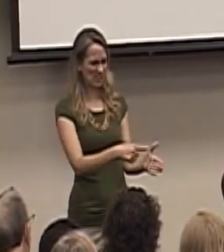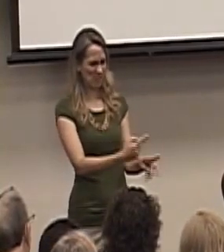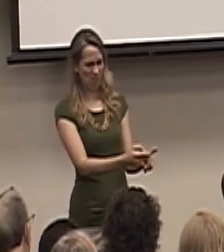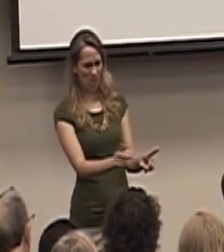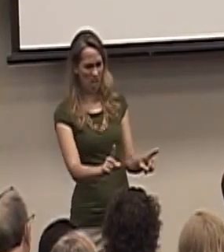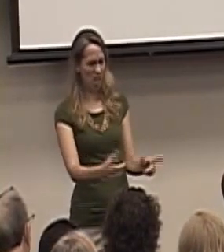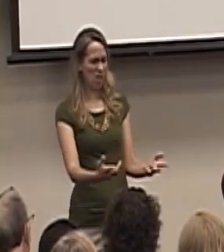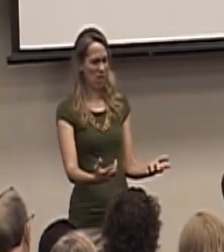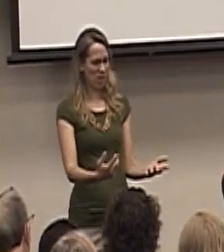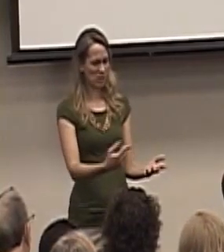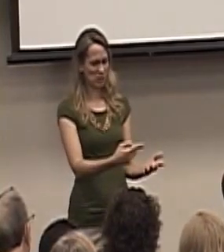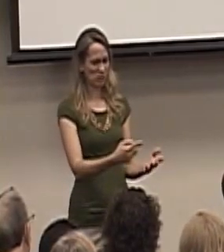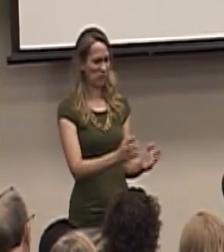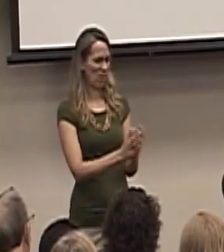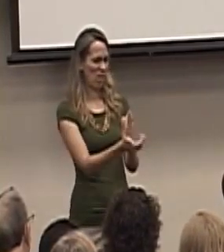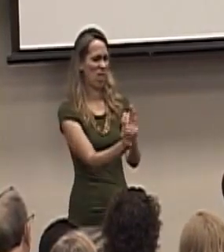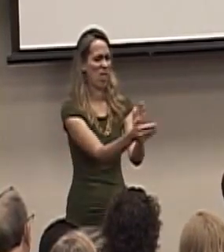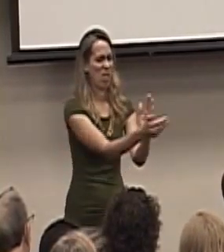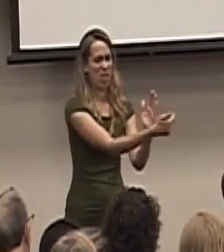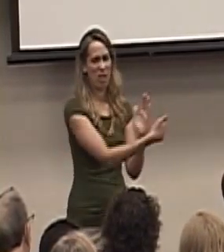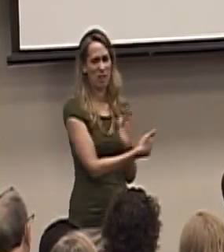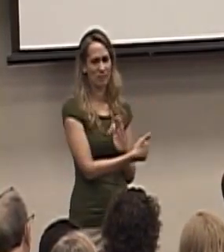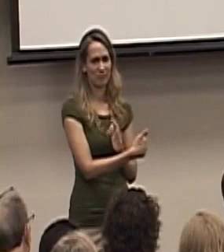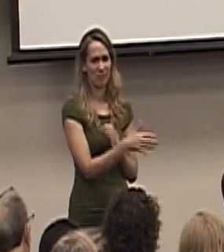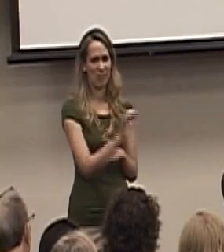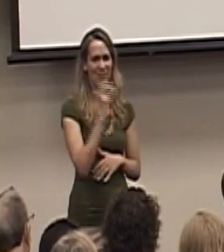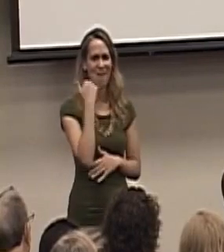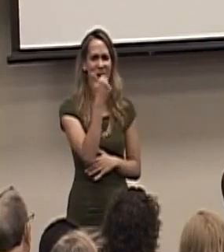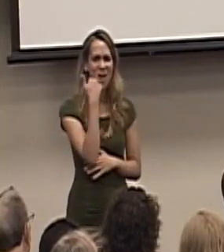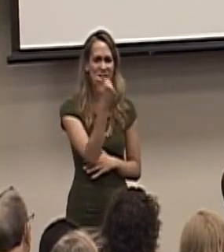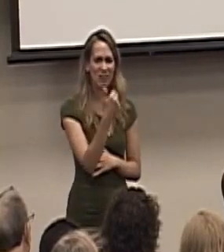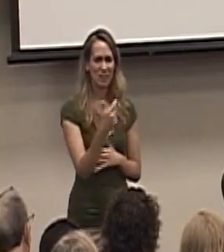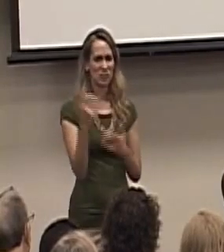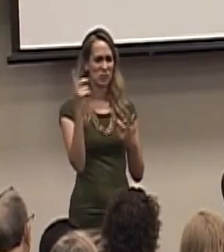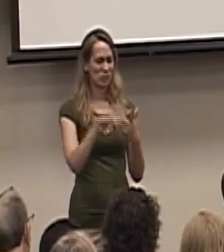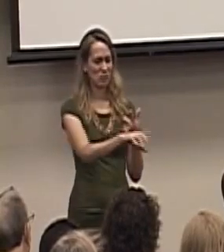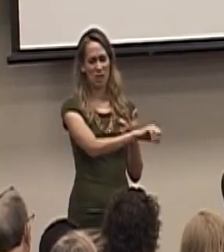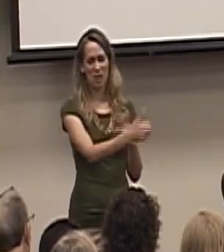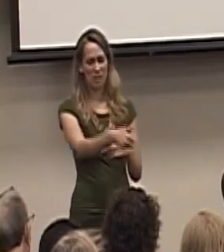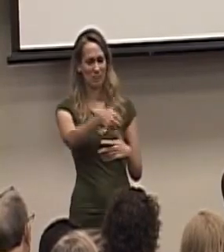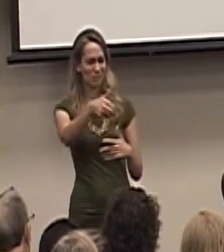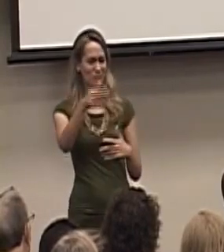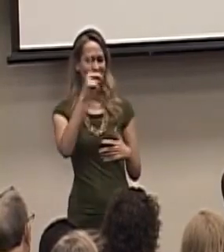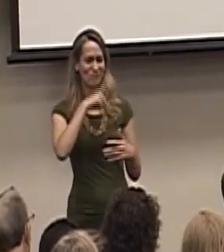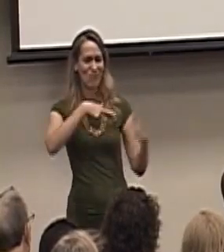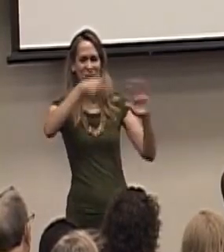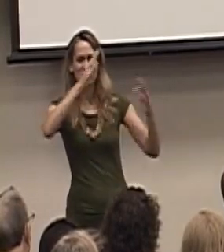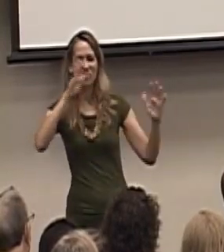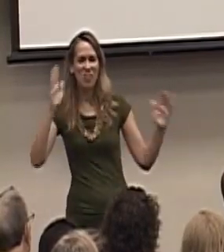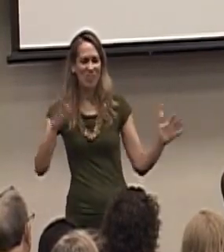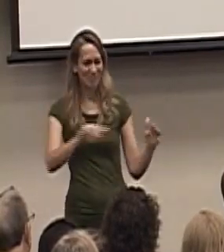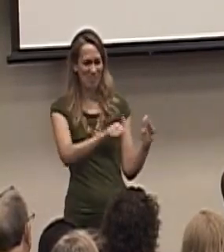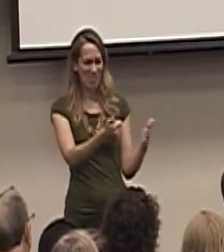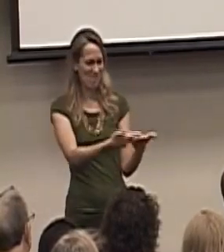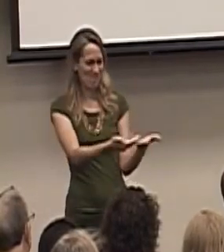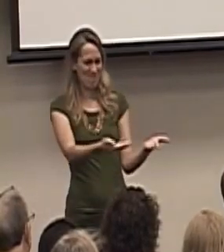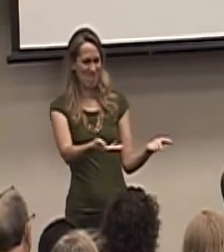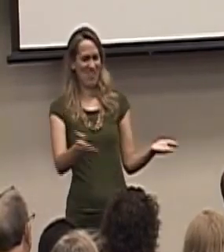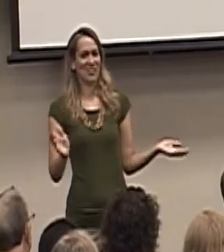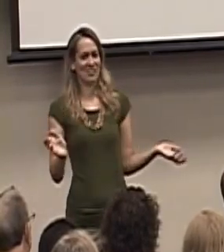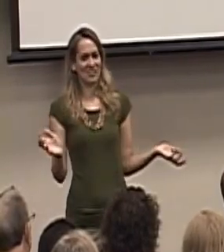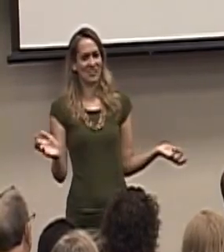I feel like you have gone and you have harloted yourself out to other gods, to other things, to